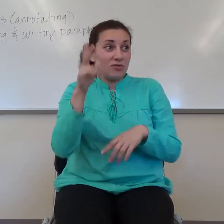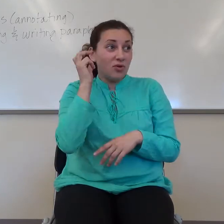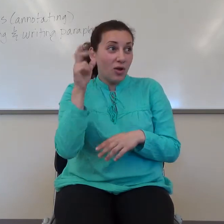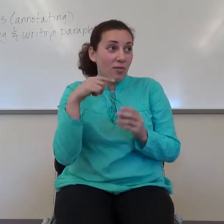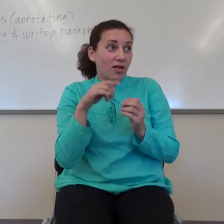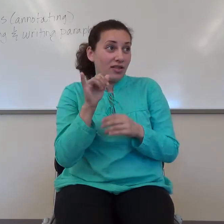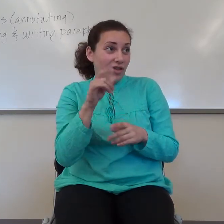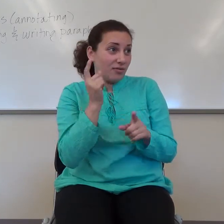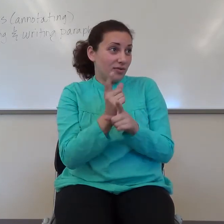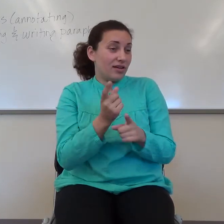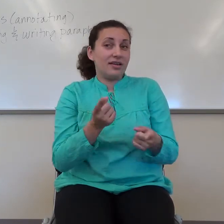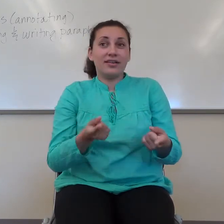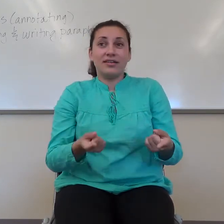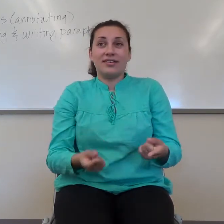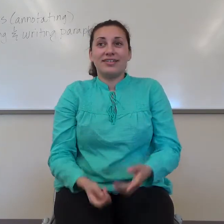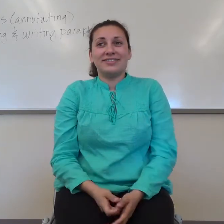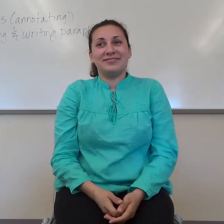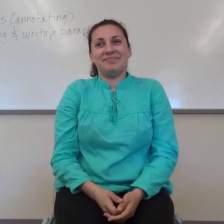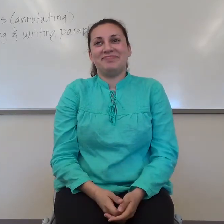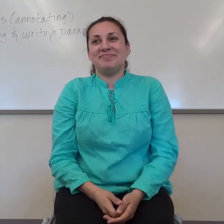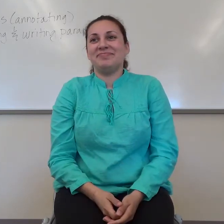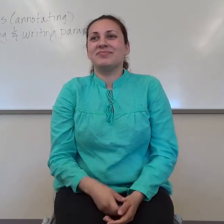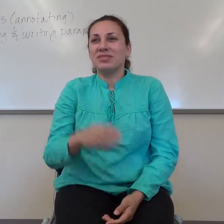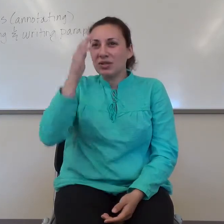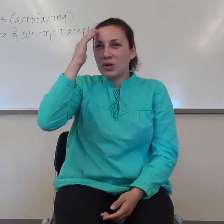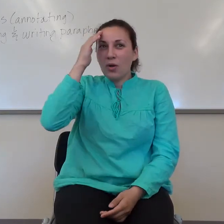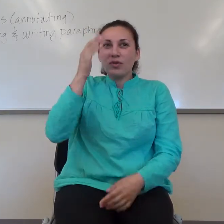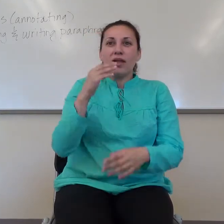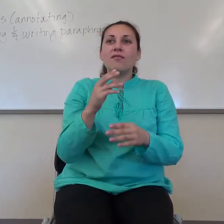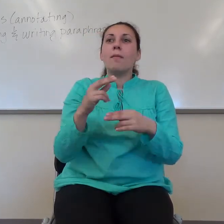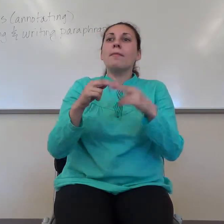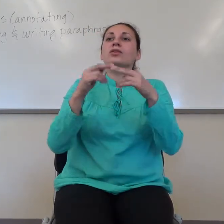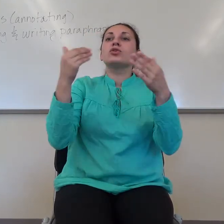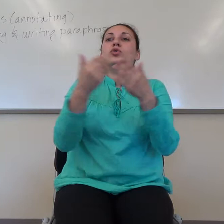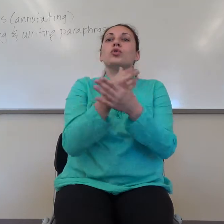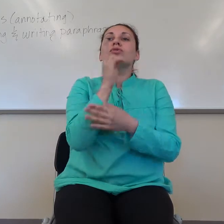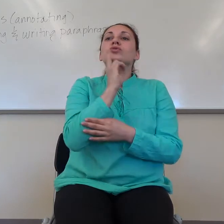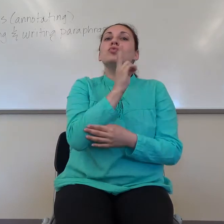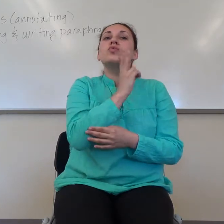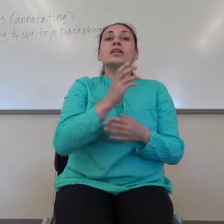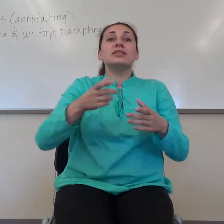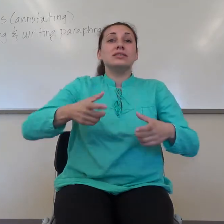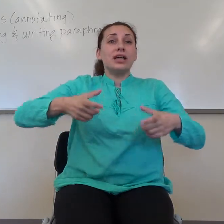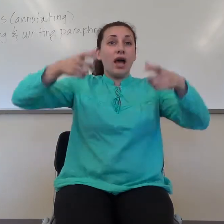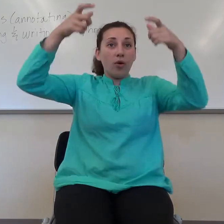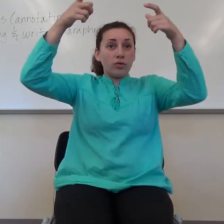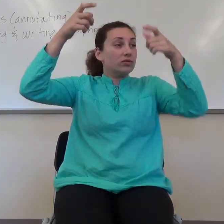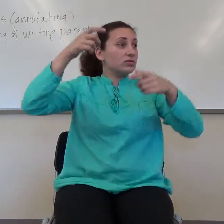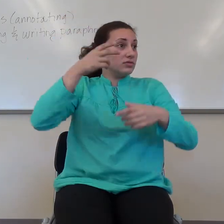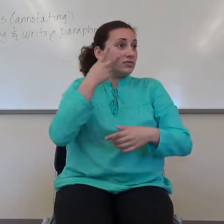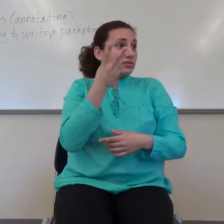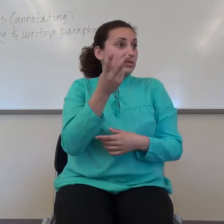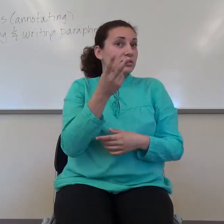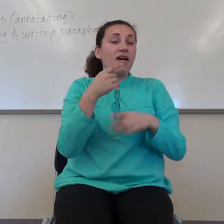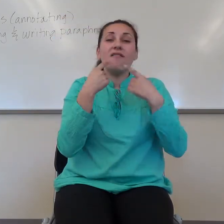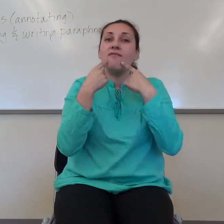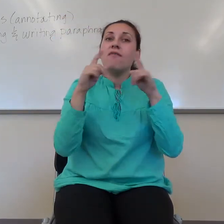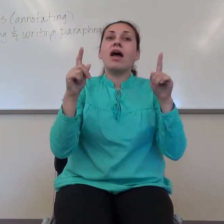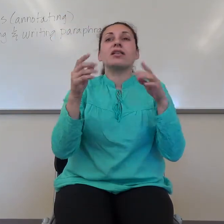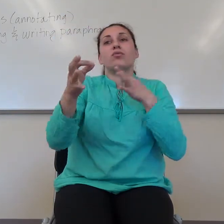new Twin Towers has been replaced? Have people been following that? They finally got that replacement building for